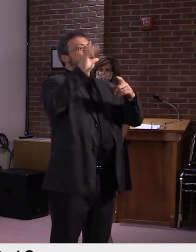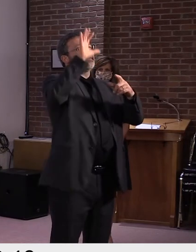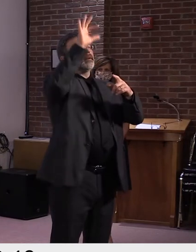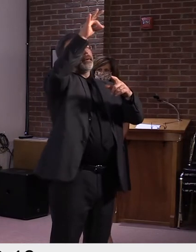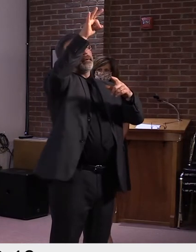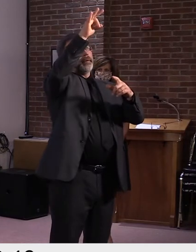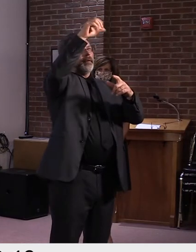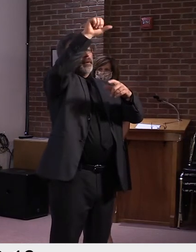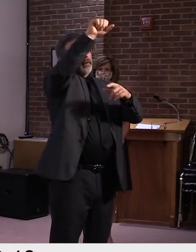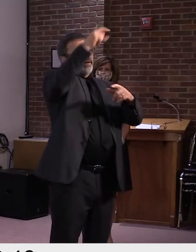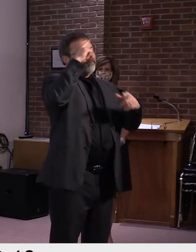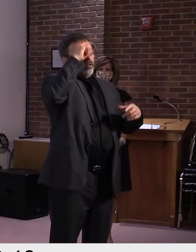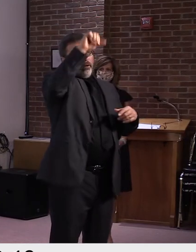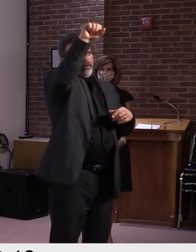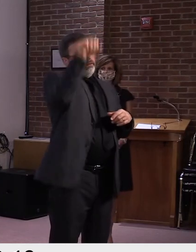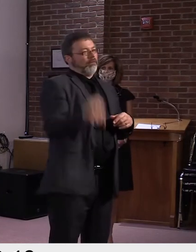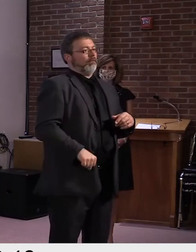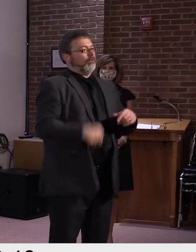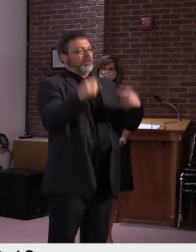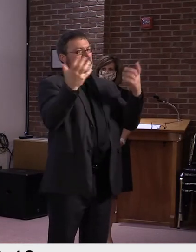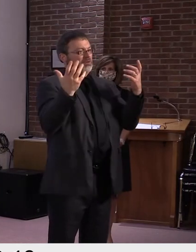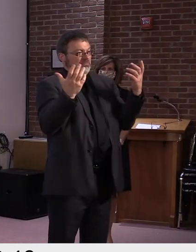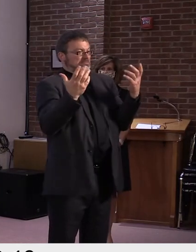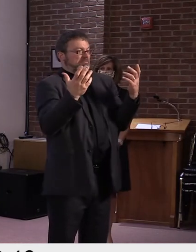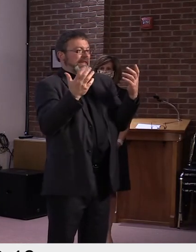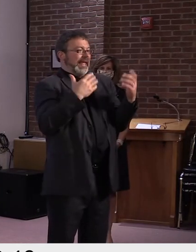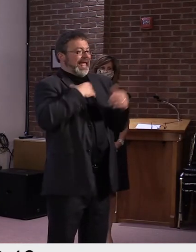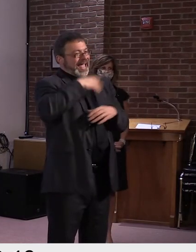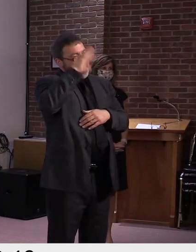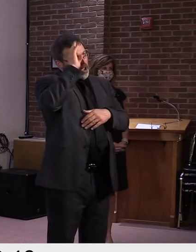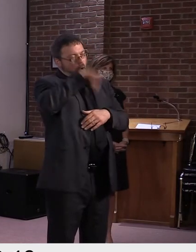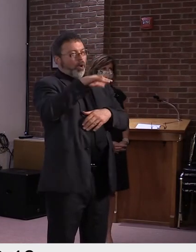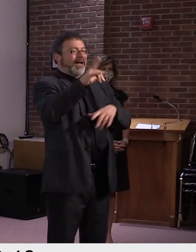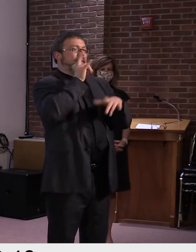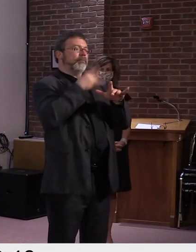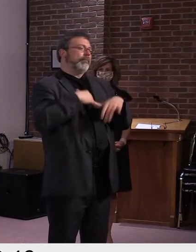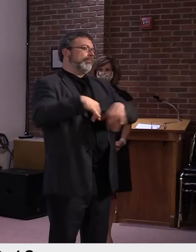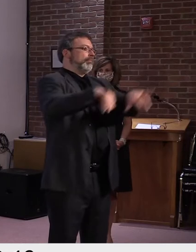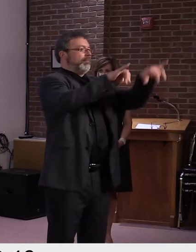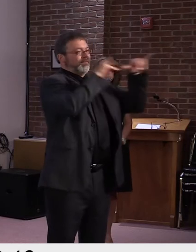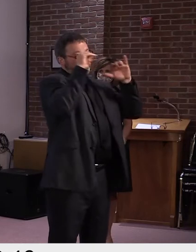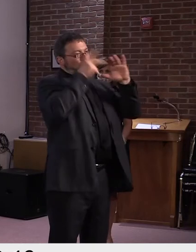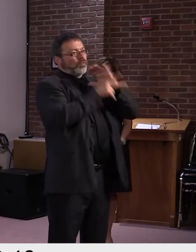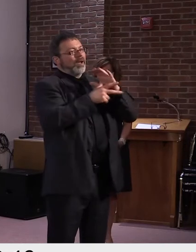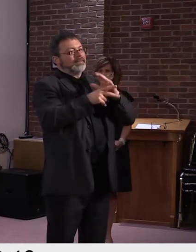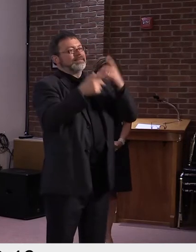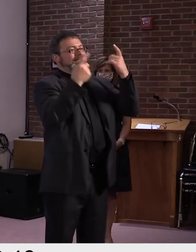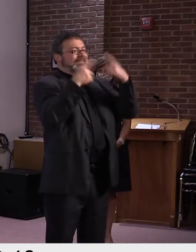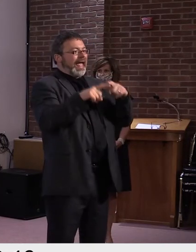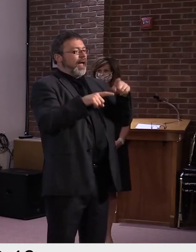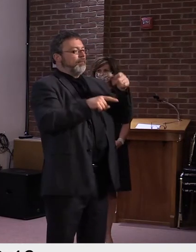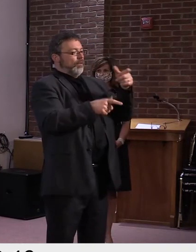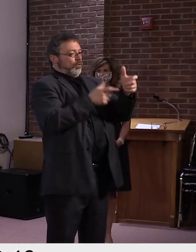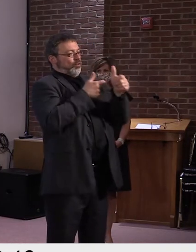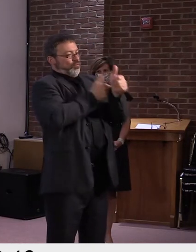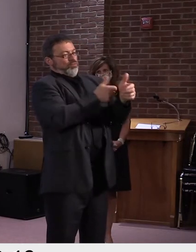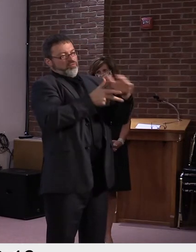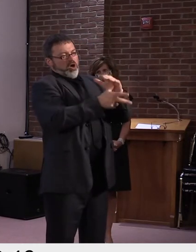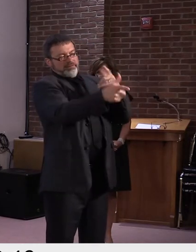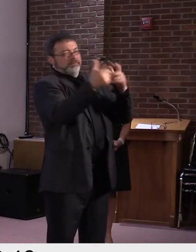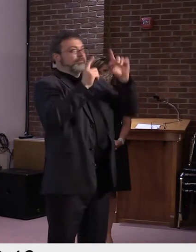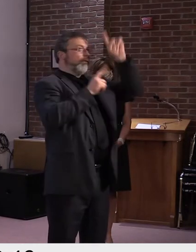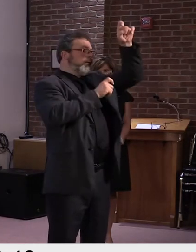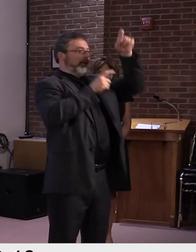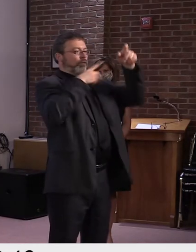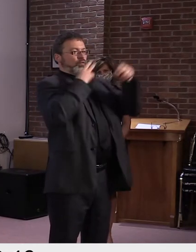it doesn't preclude the fact that it was a proud moment for NASCAR and what they did and the statement they made